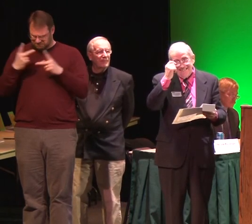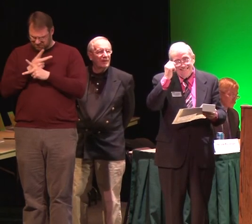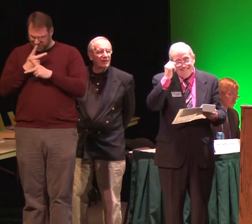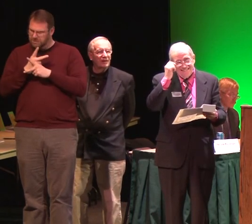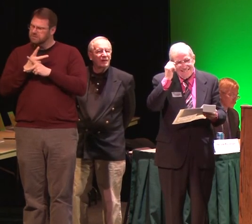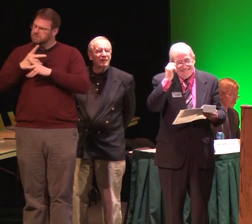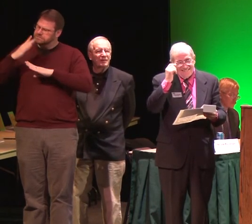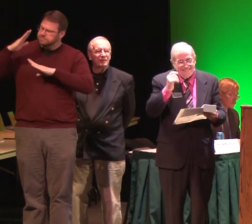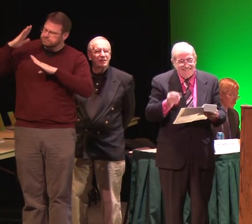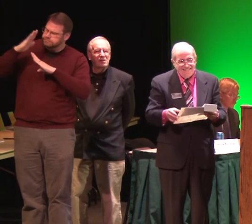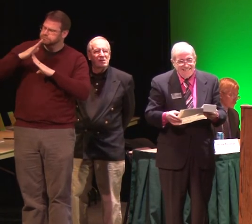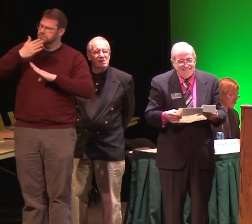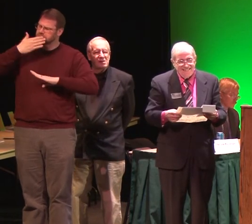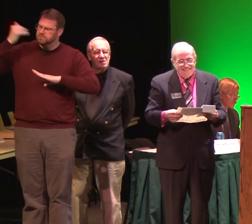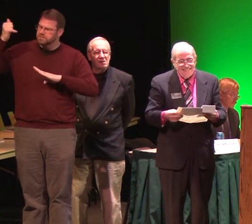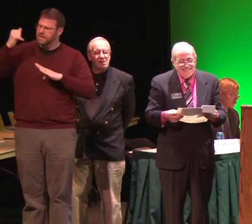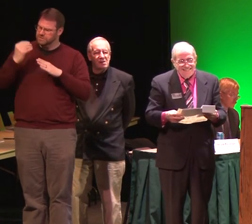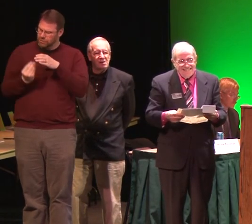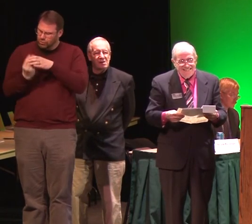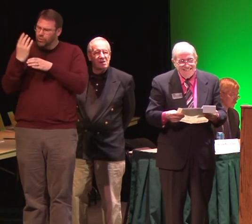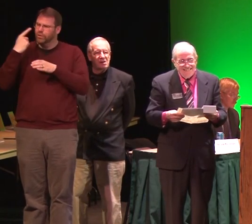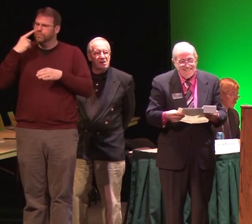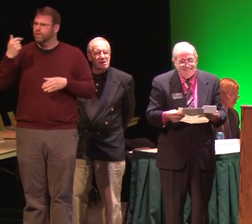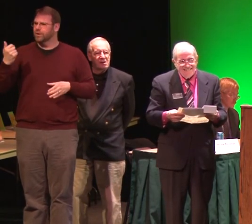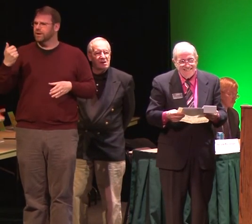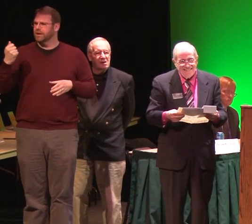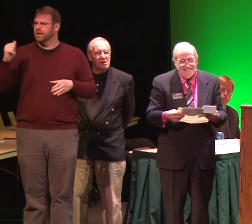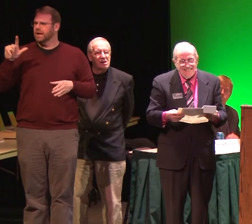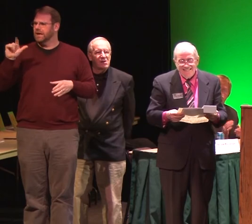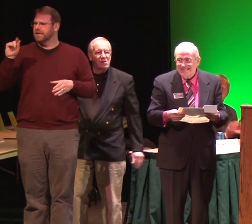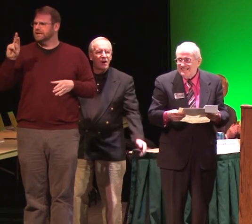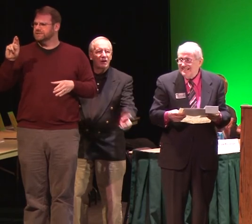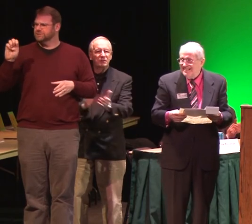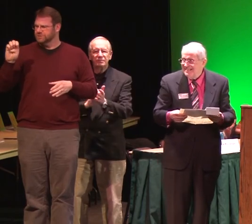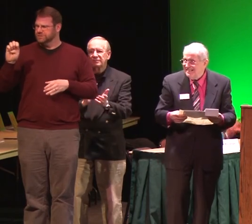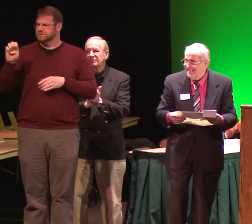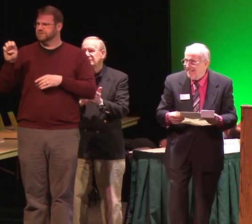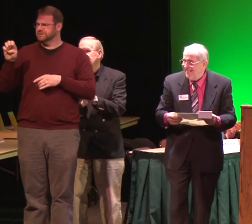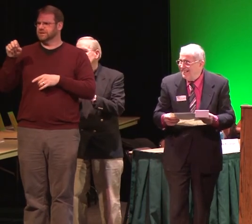Growing Conditions for Algae, Christine A. Shrimp.